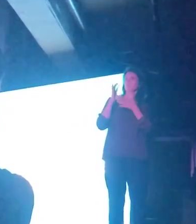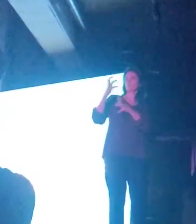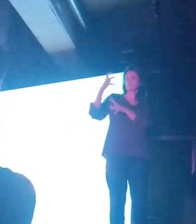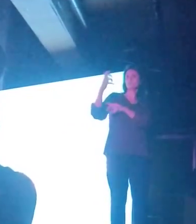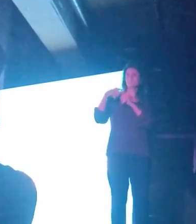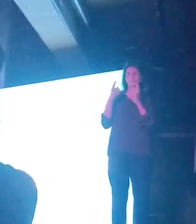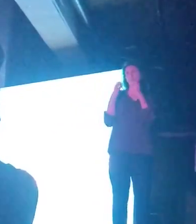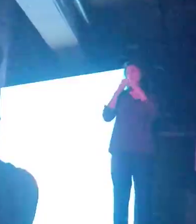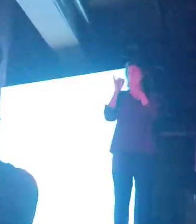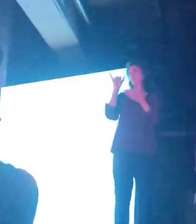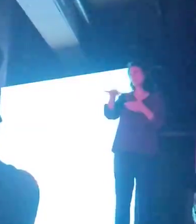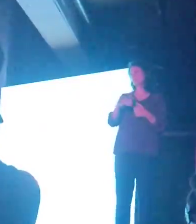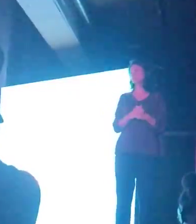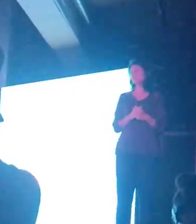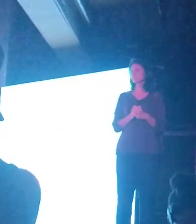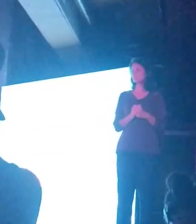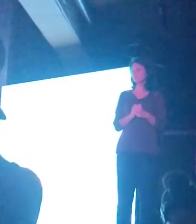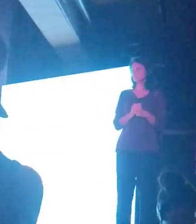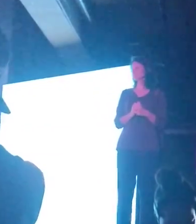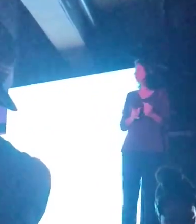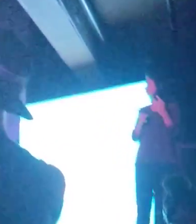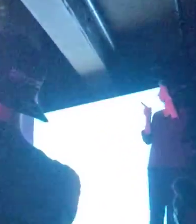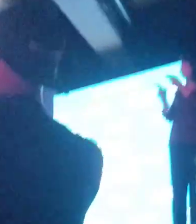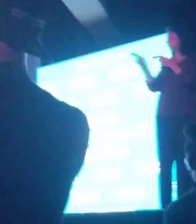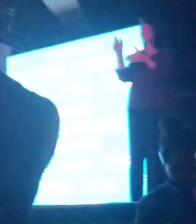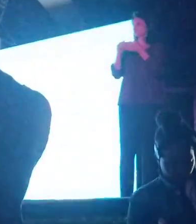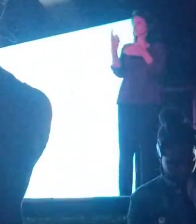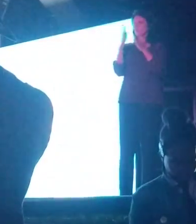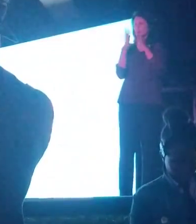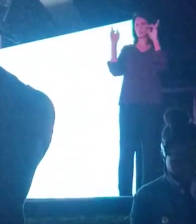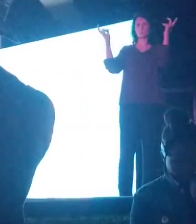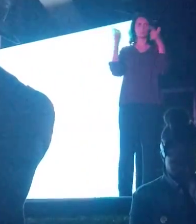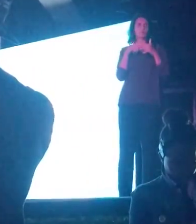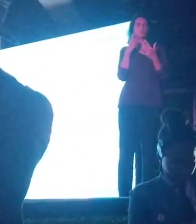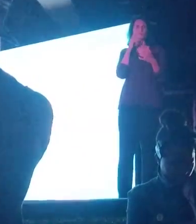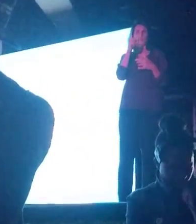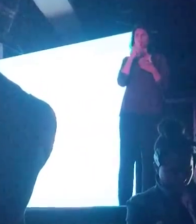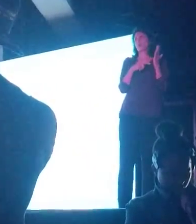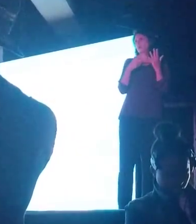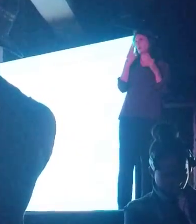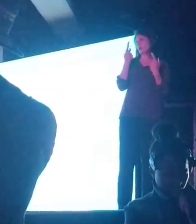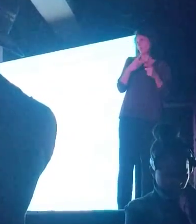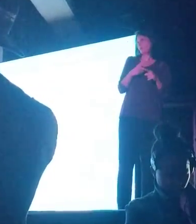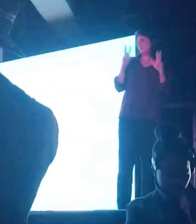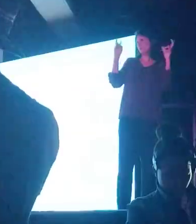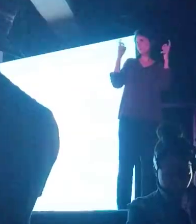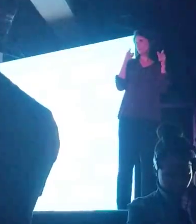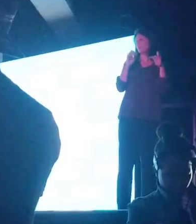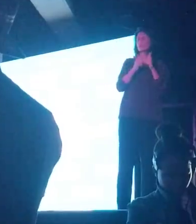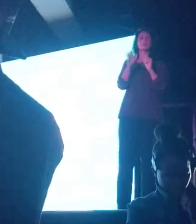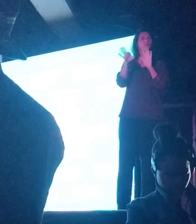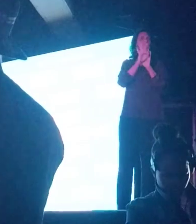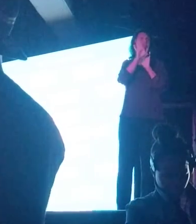absolutely. So you wrote a book called What Happened, and I'm just curious how you picked the title. and more specifically, how you chose not to have any